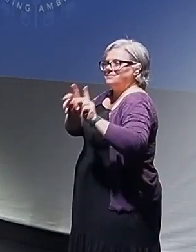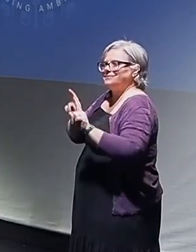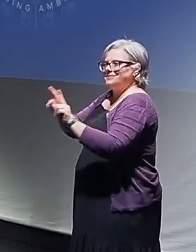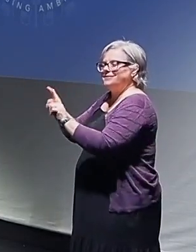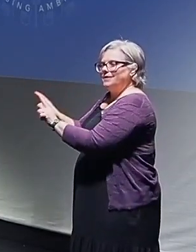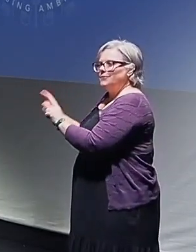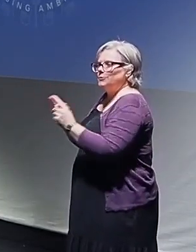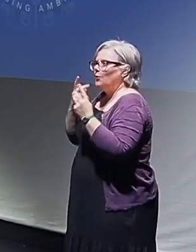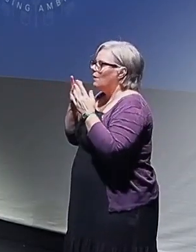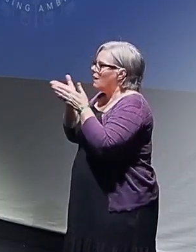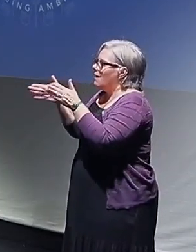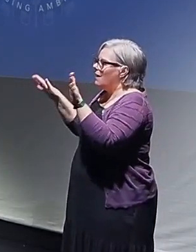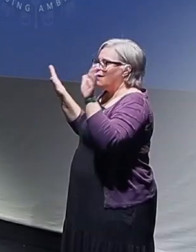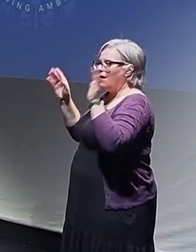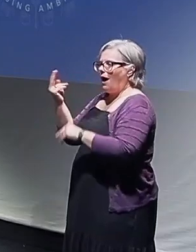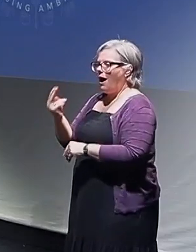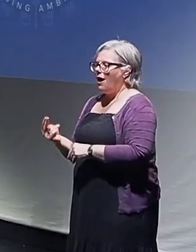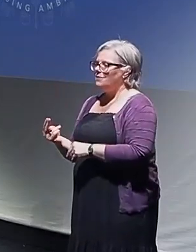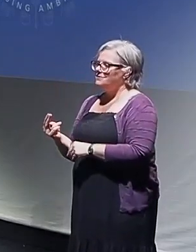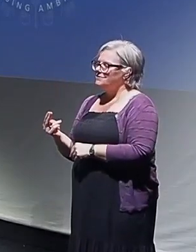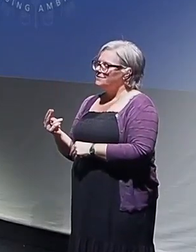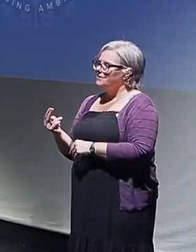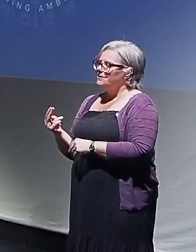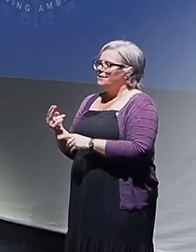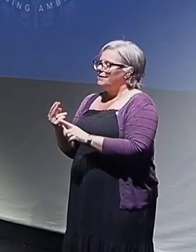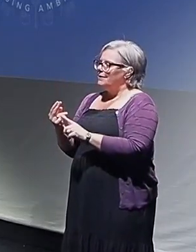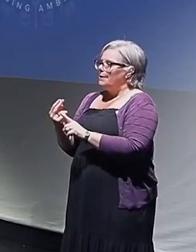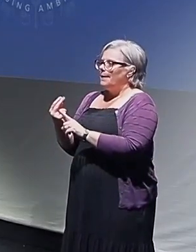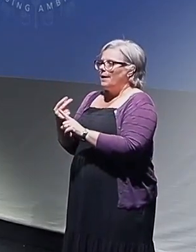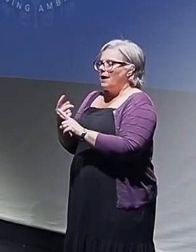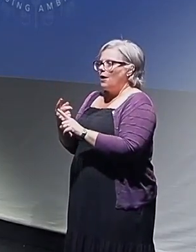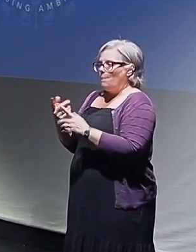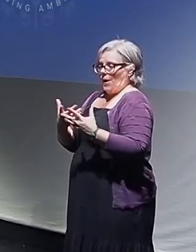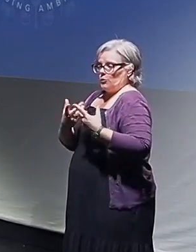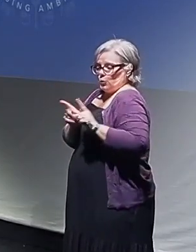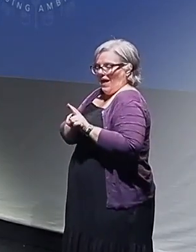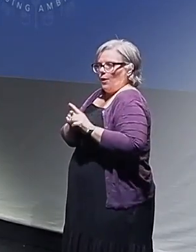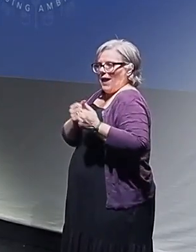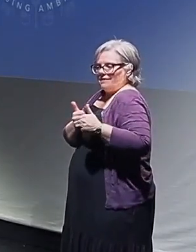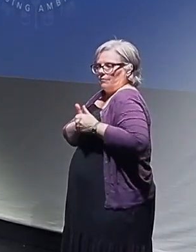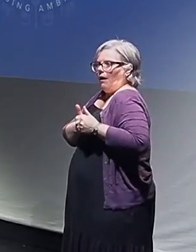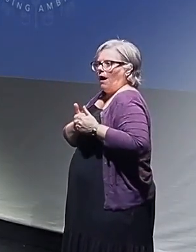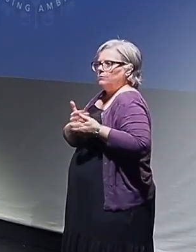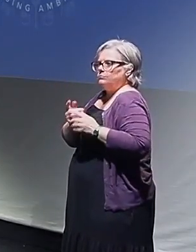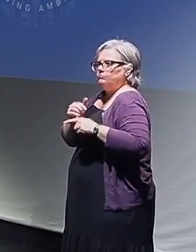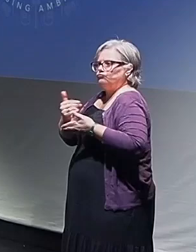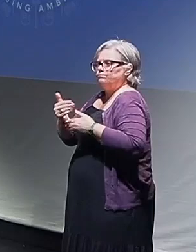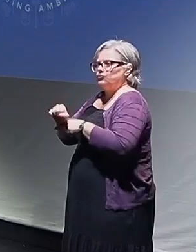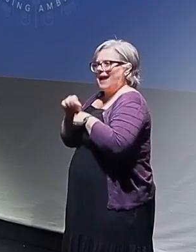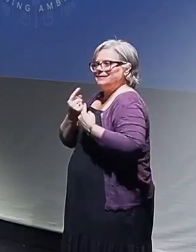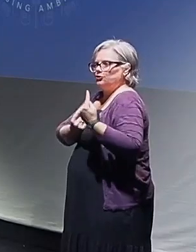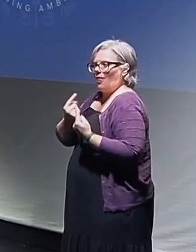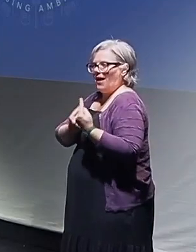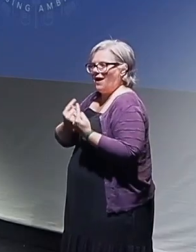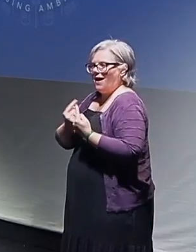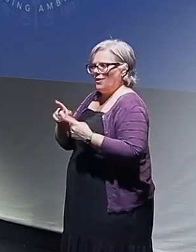art, and with each other, we had protection of each other because it was daunting. And